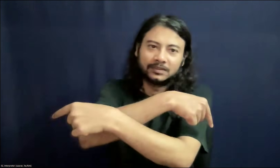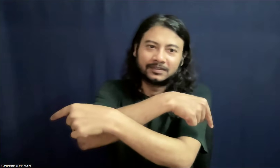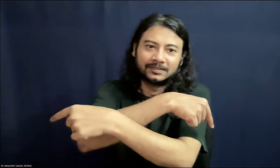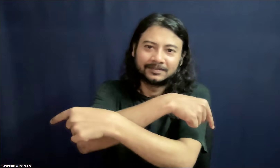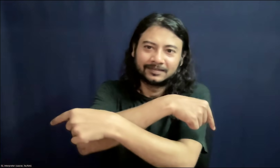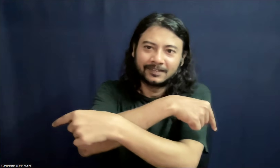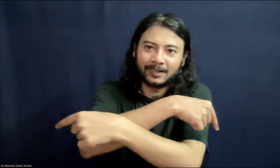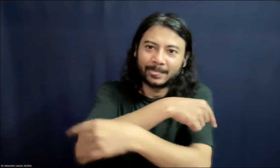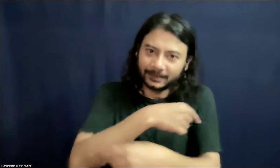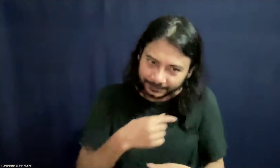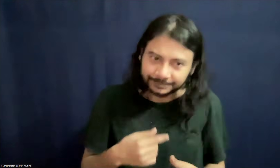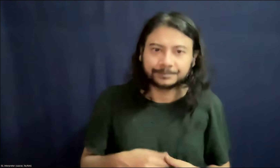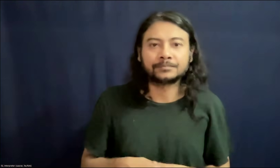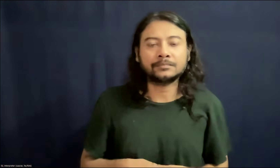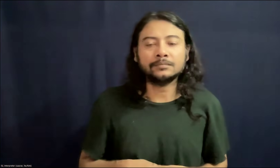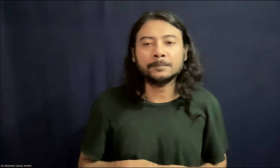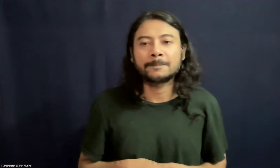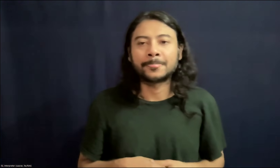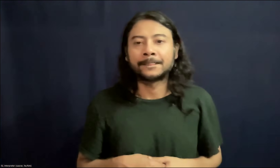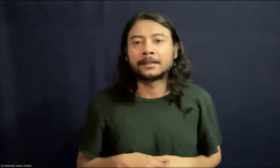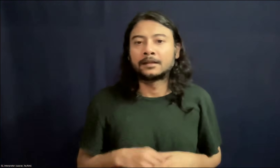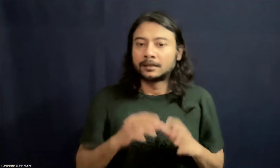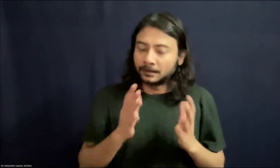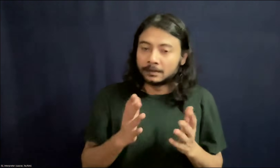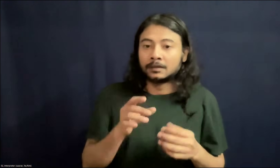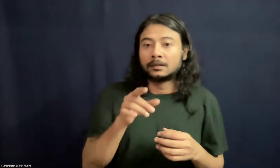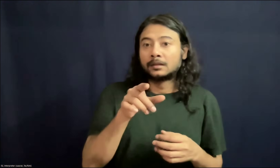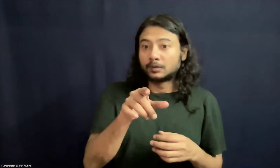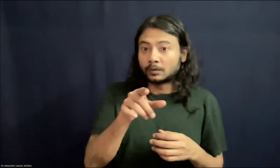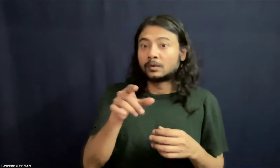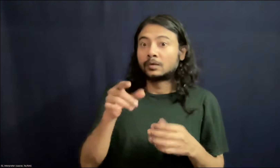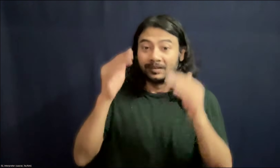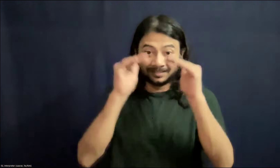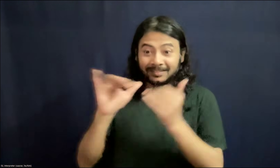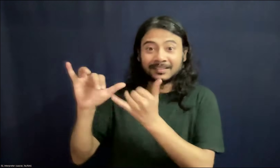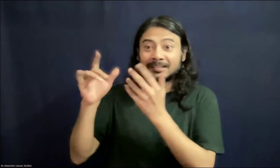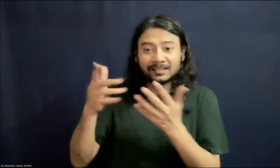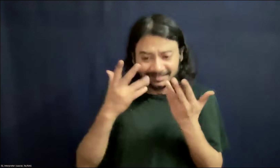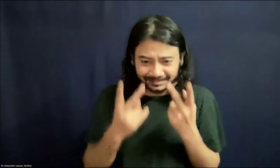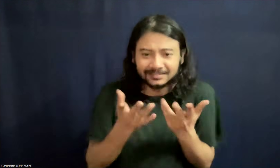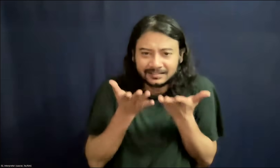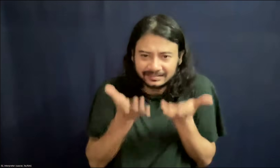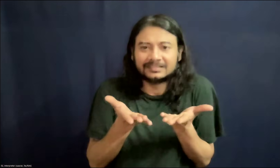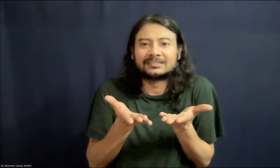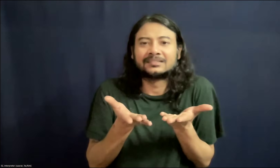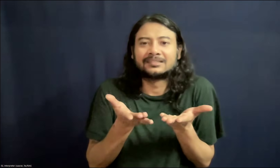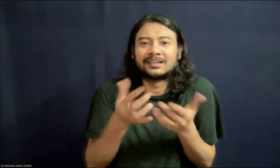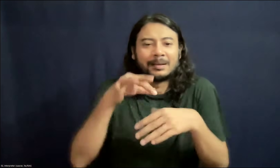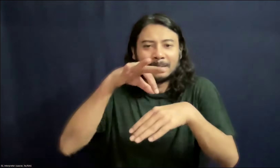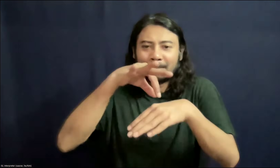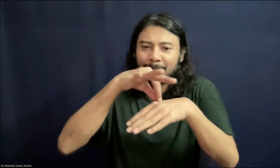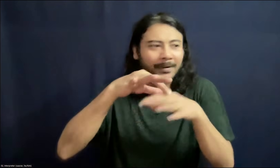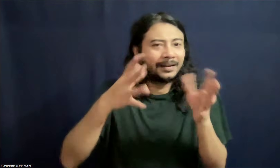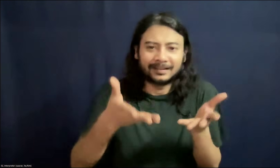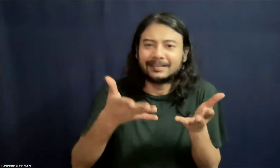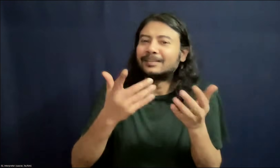So after knowing this, understanding this tree, Krishna is saying you should get attracted towards this real tree and